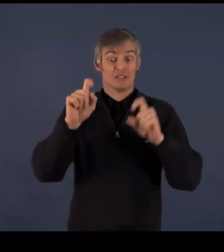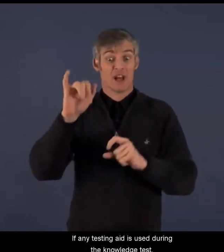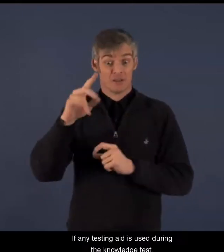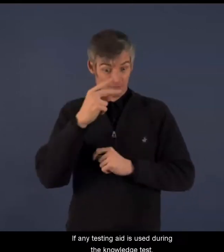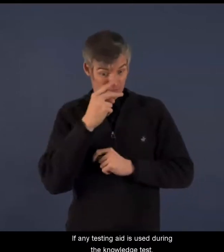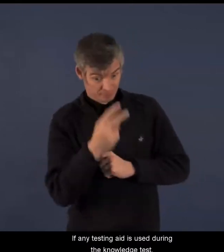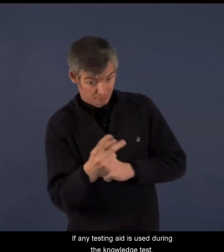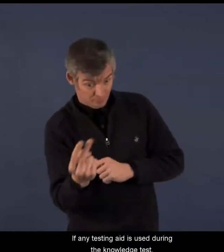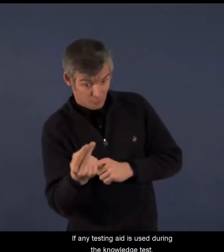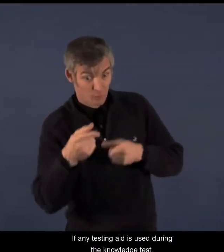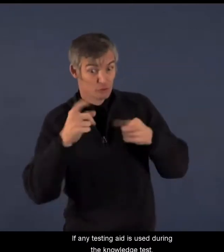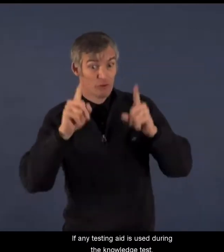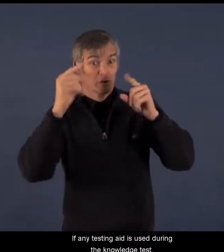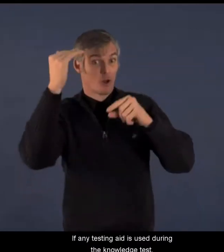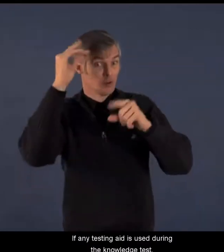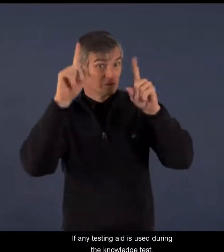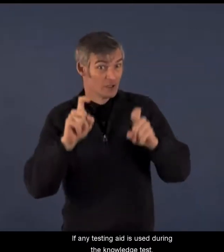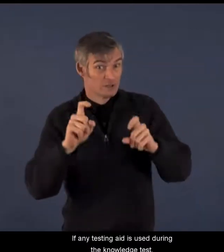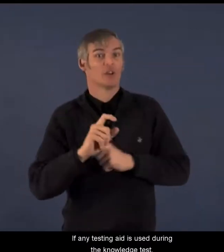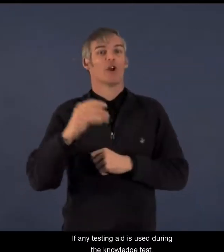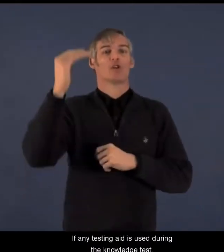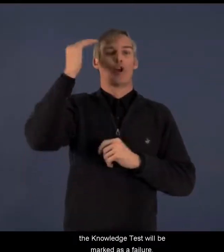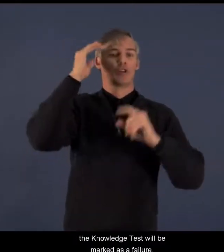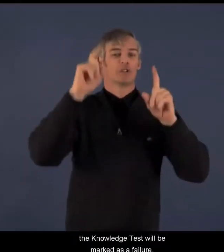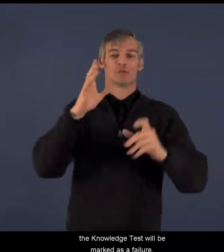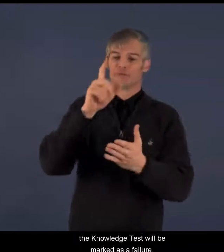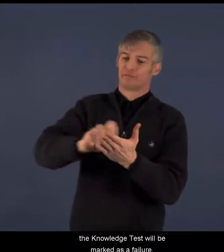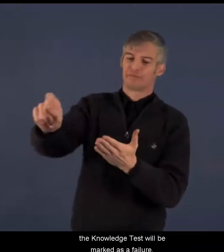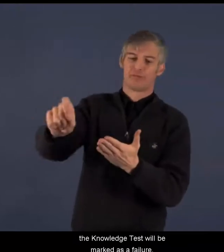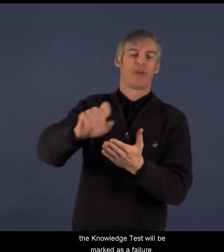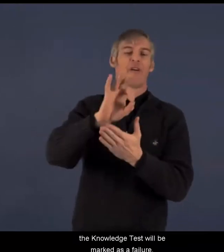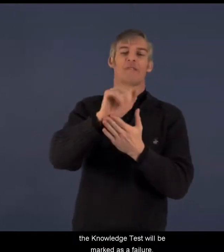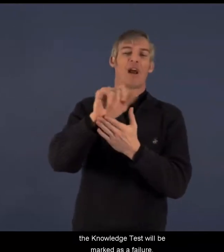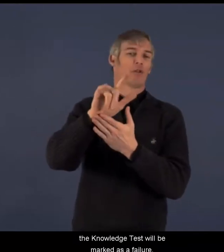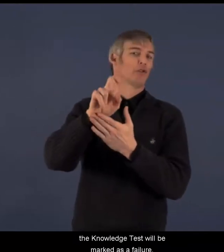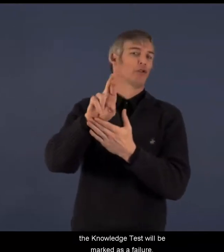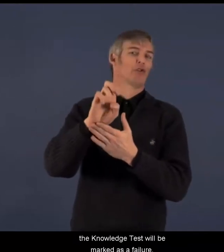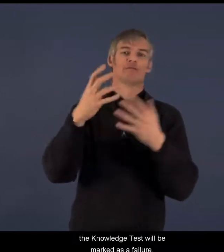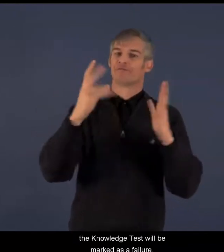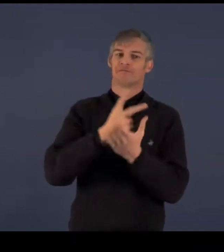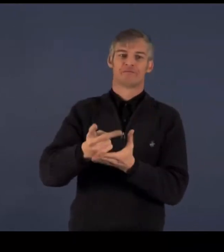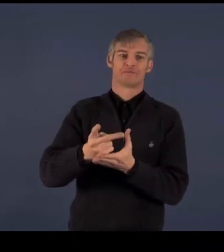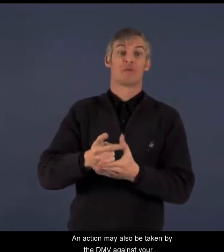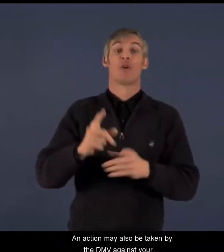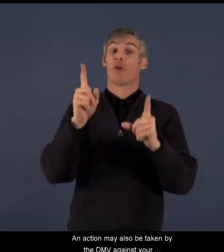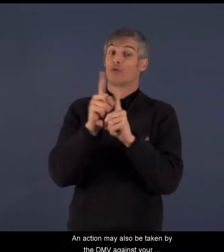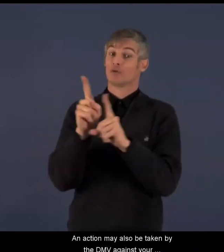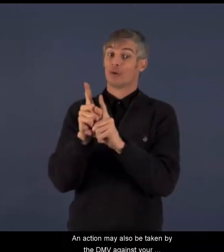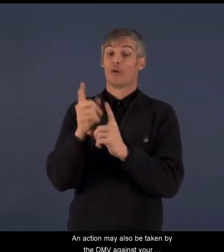If any testing aid is used during the knowledge test will be marked as a failure. An action may also be